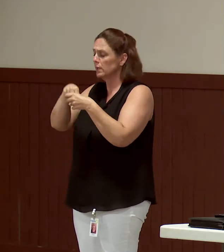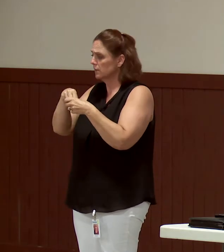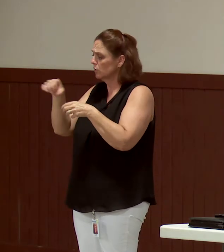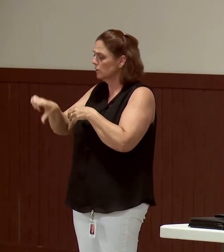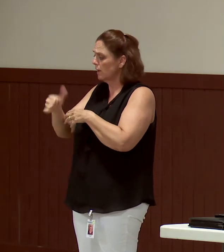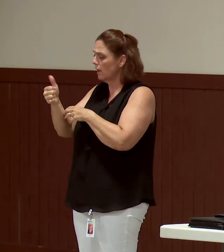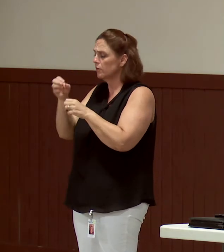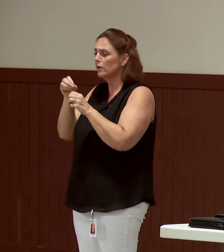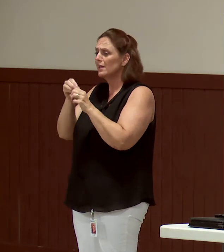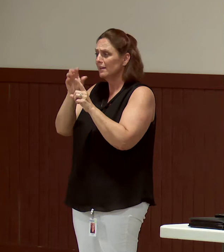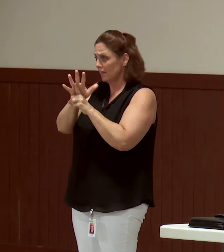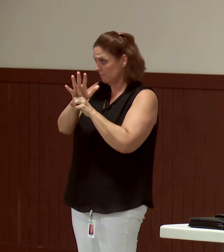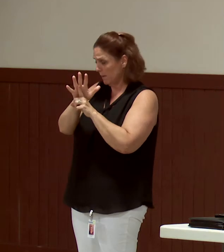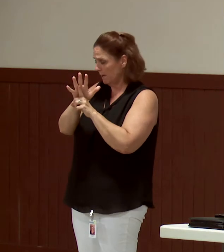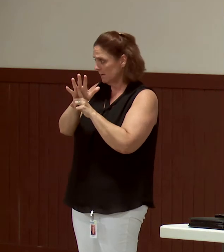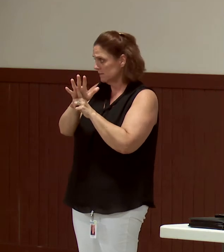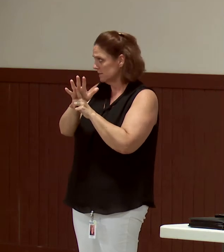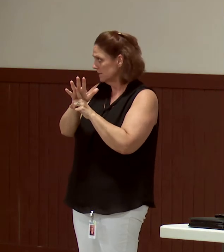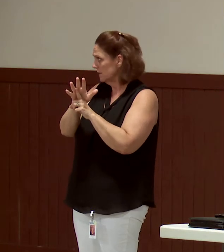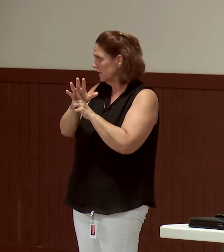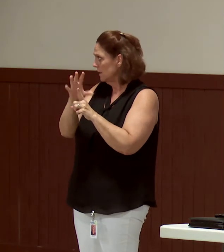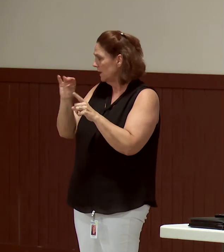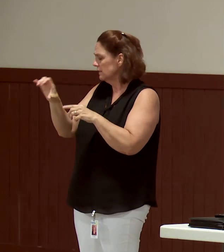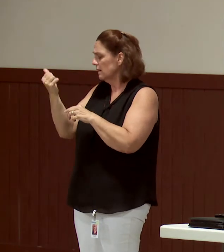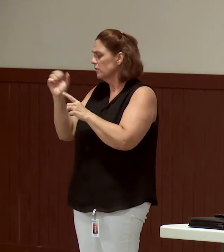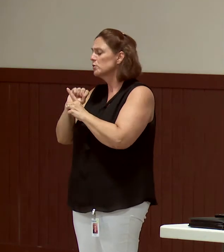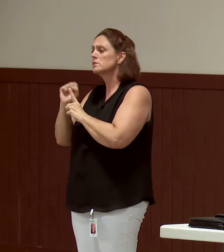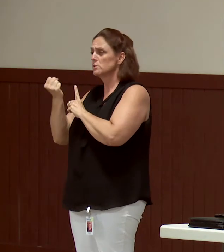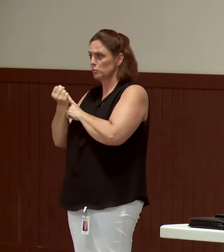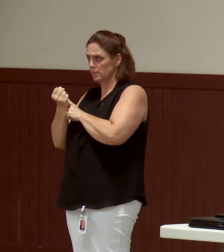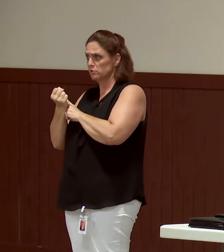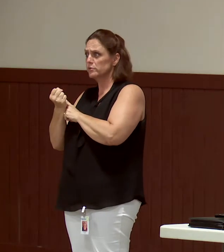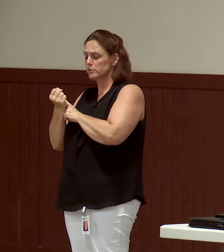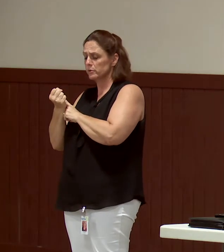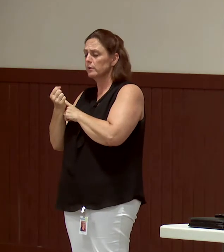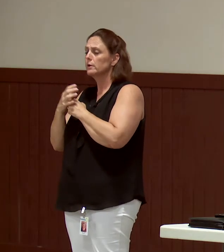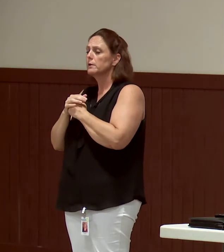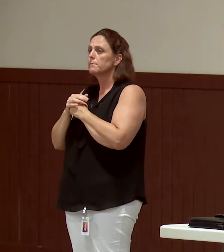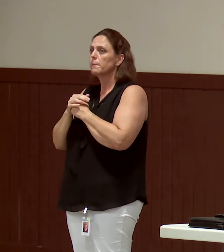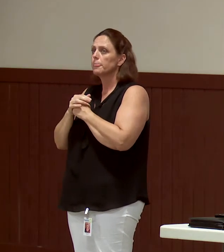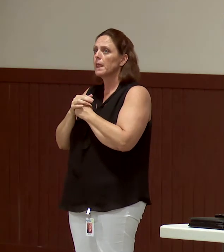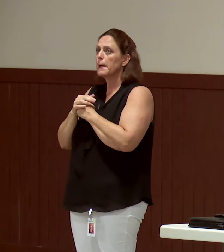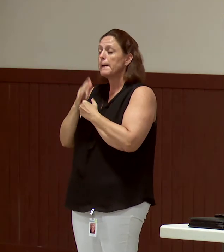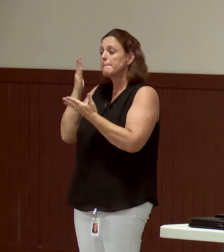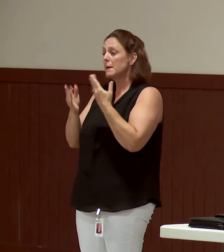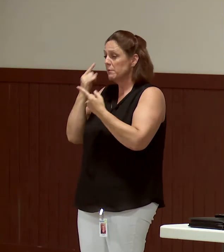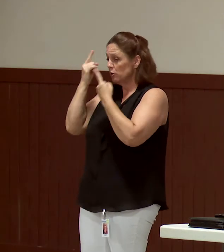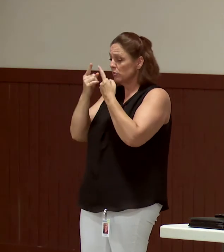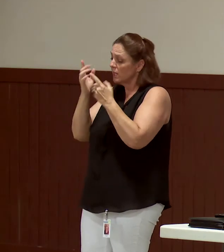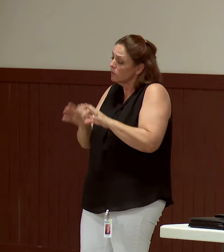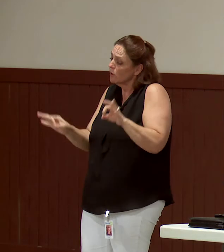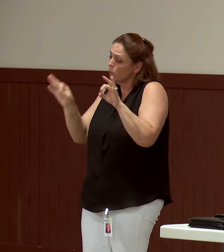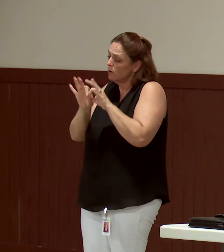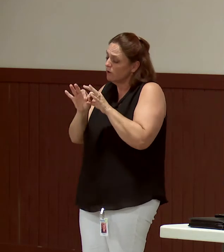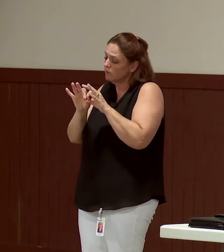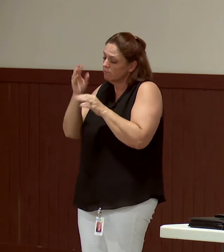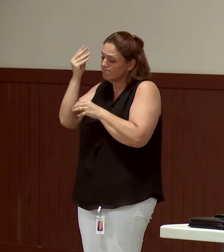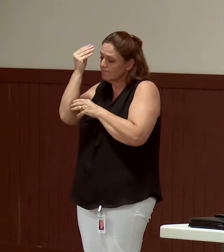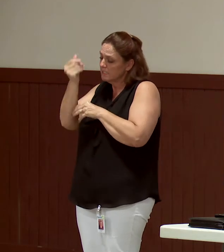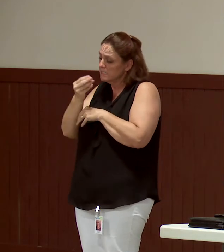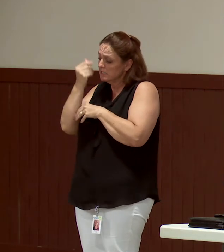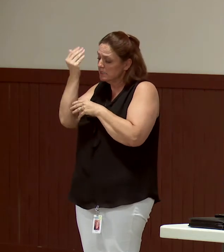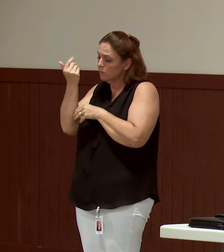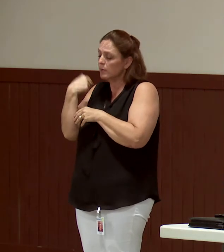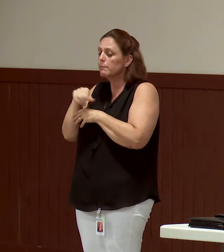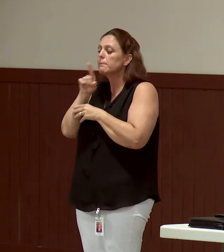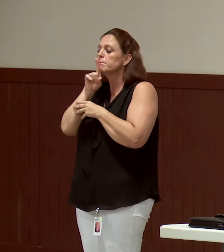other impacts and other circumstances that you think are worth considering, but definitely